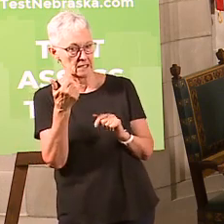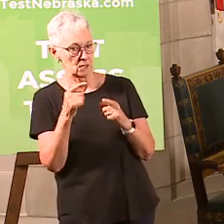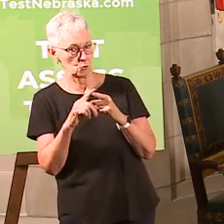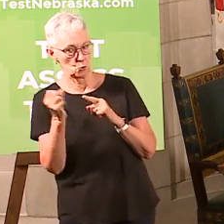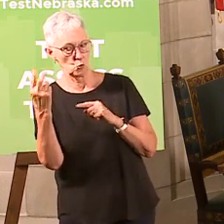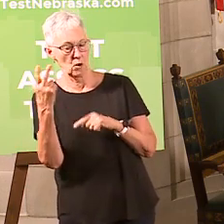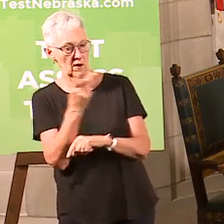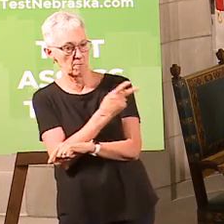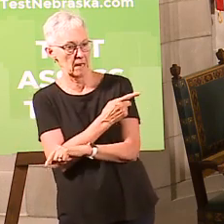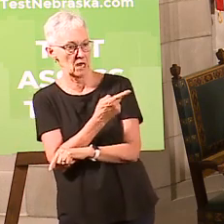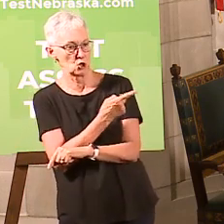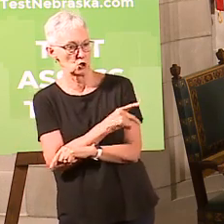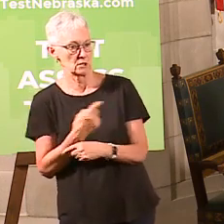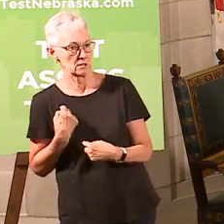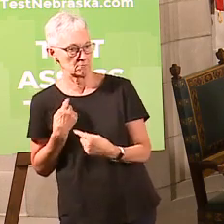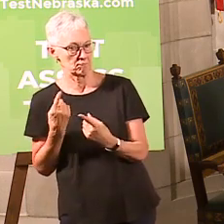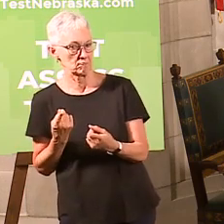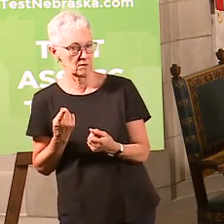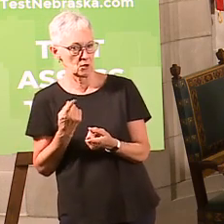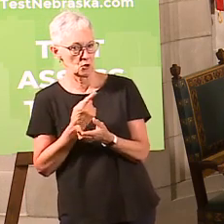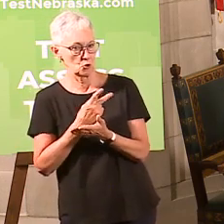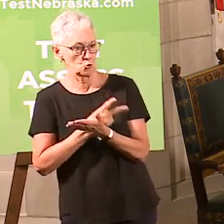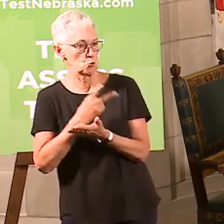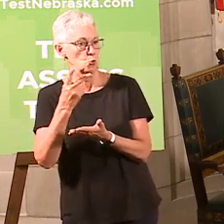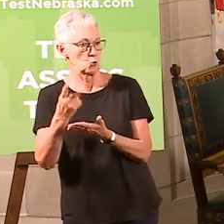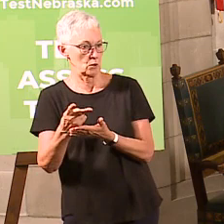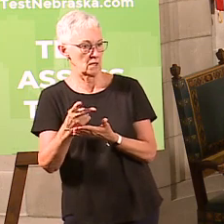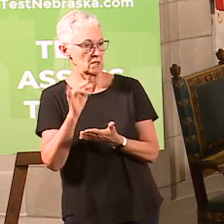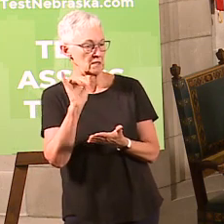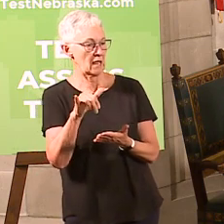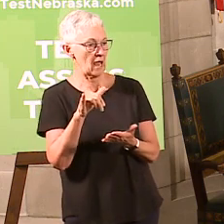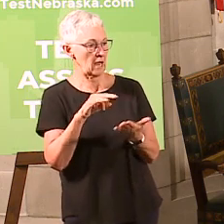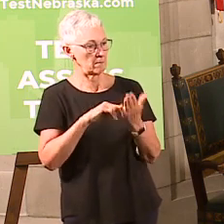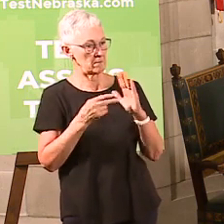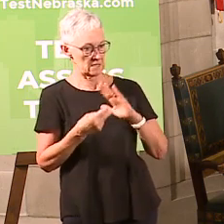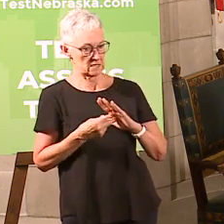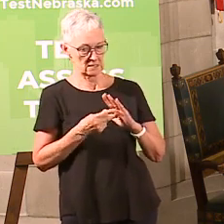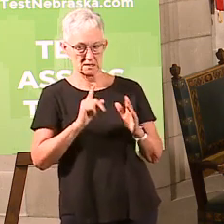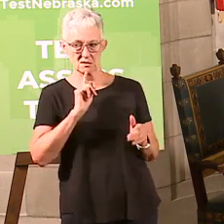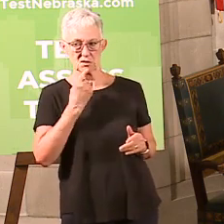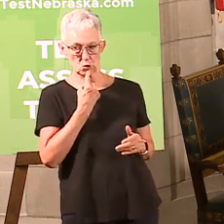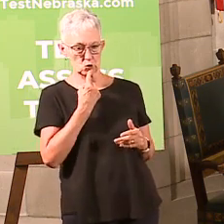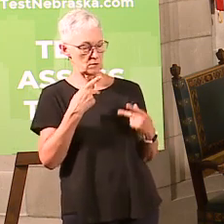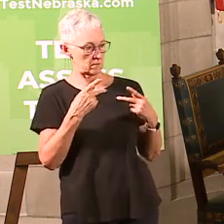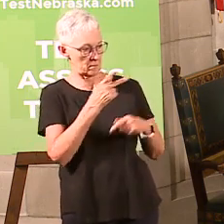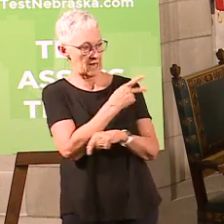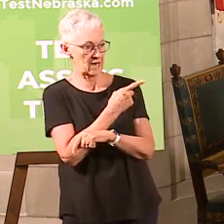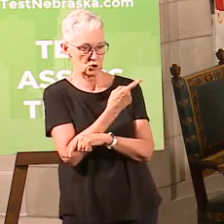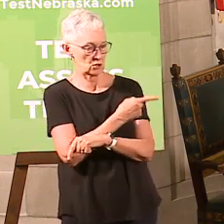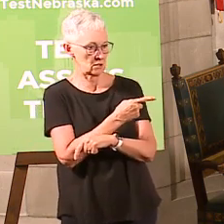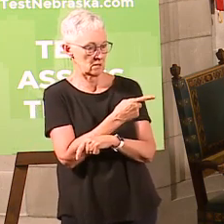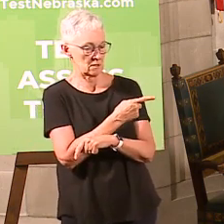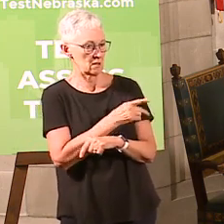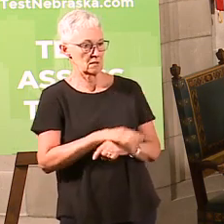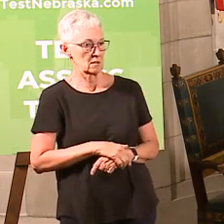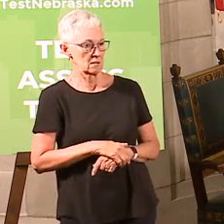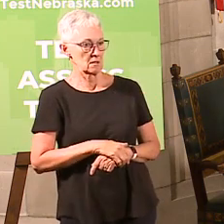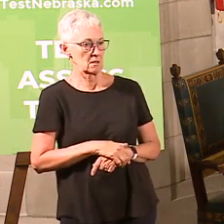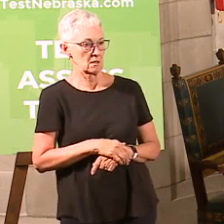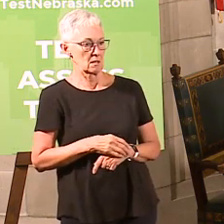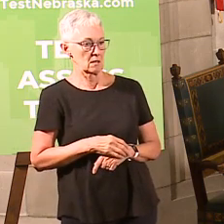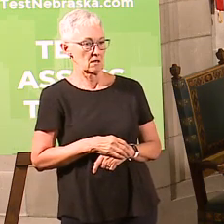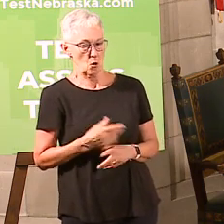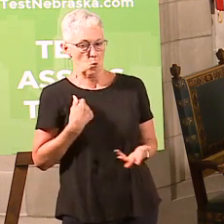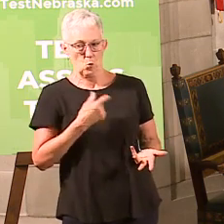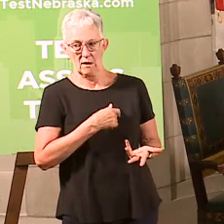two. So that tells you the serious patients that need the ventilators. Ventilators have never been an issue as